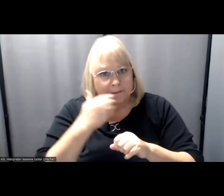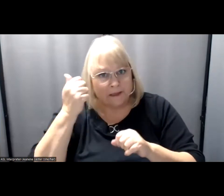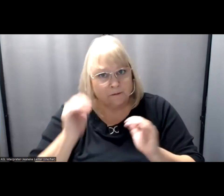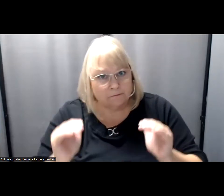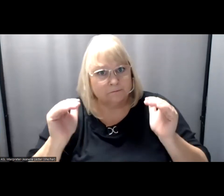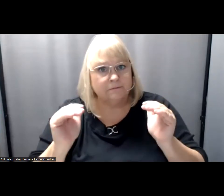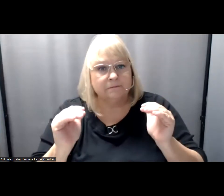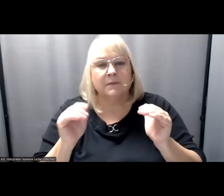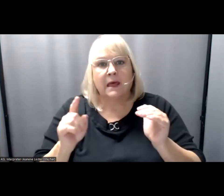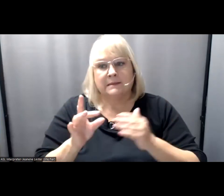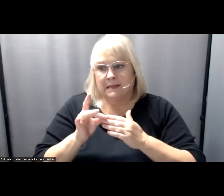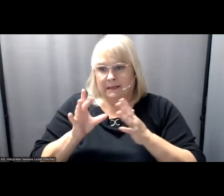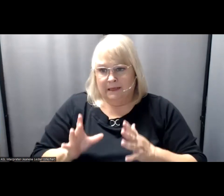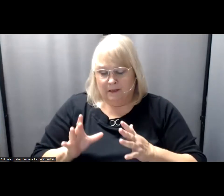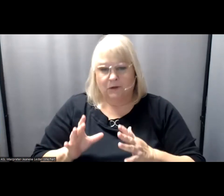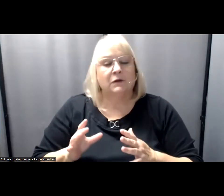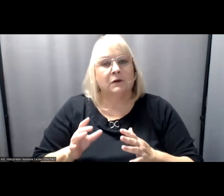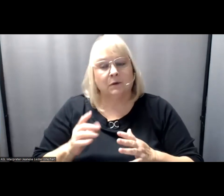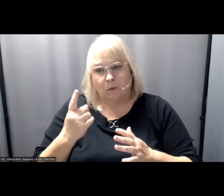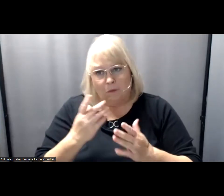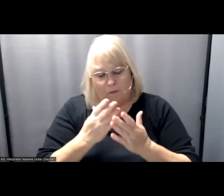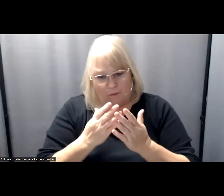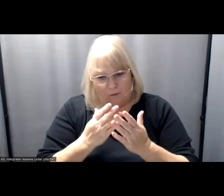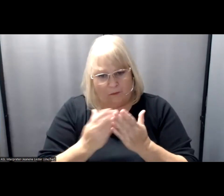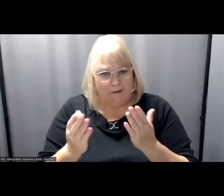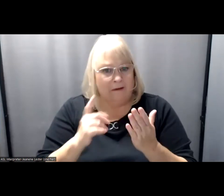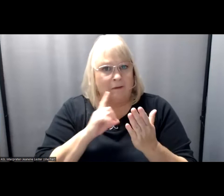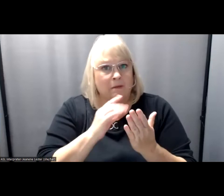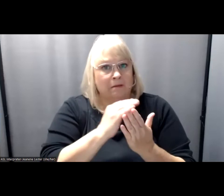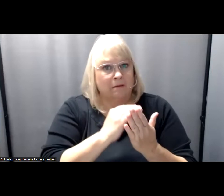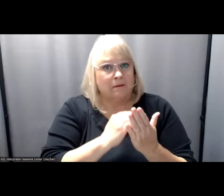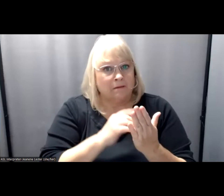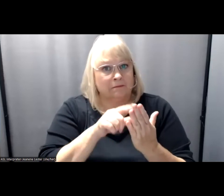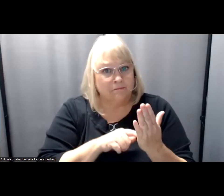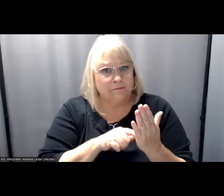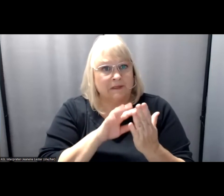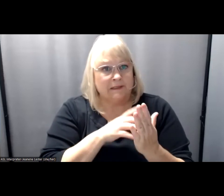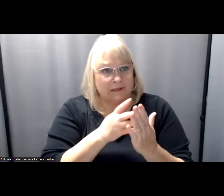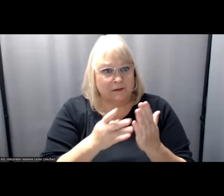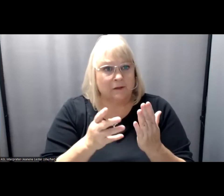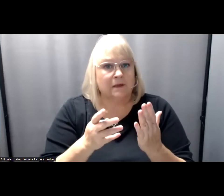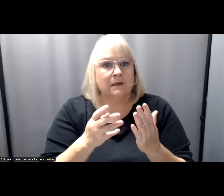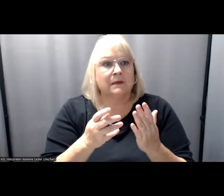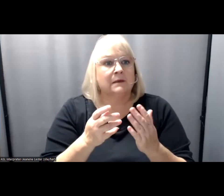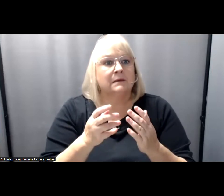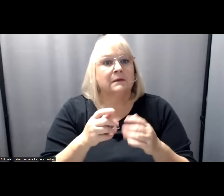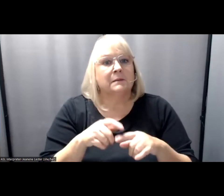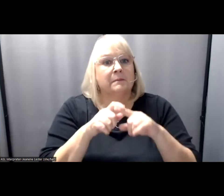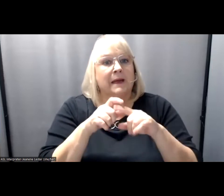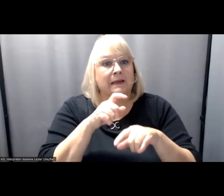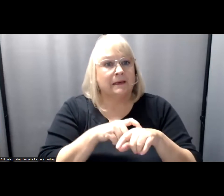initiative, one of the things that's on our menu, our schedule, is to make time